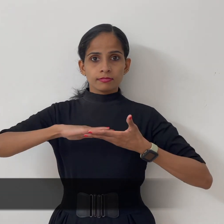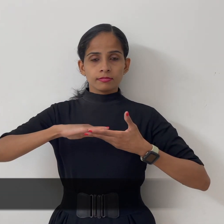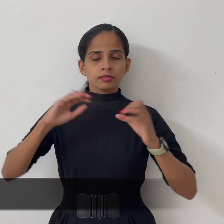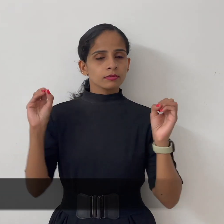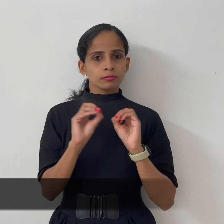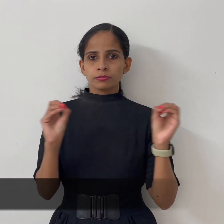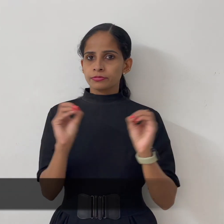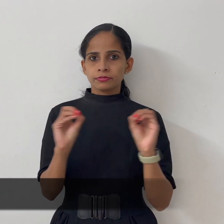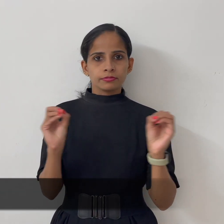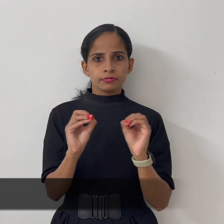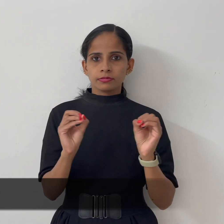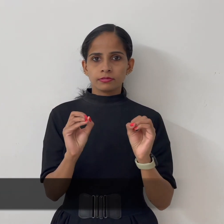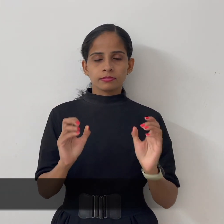Unmarried.